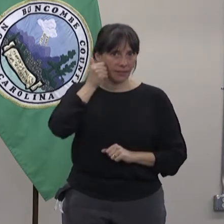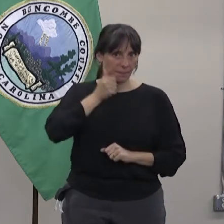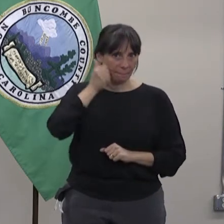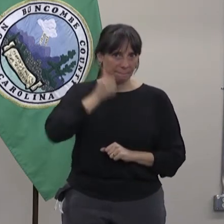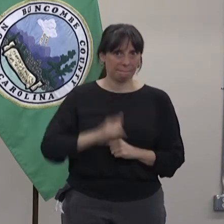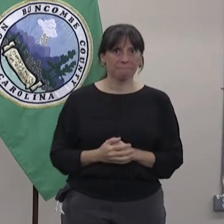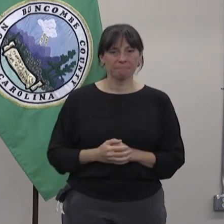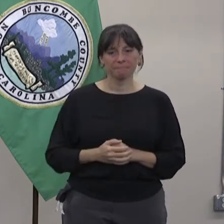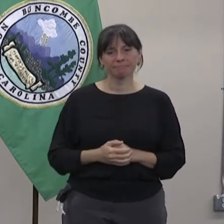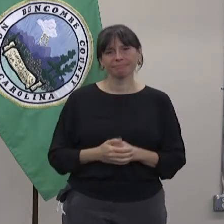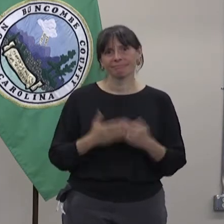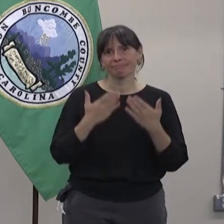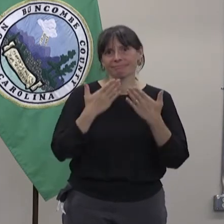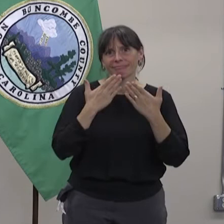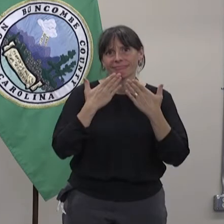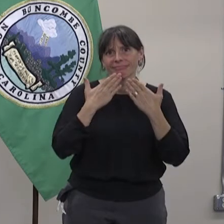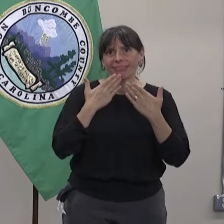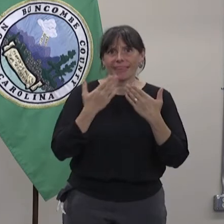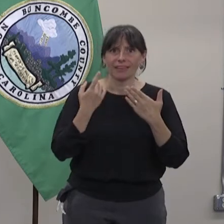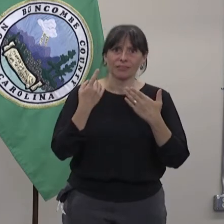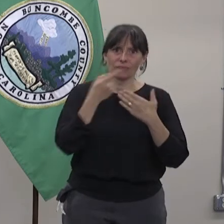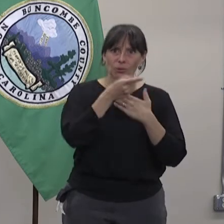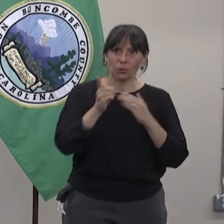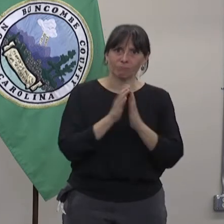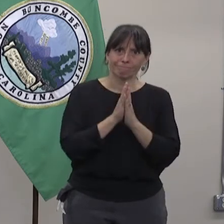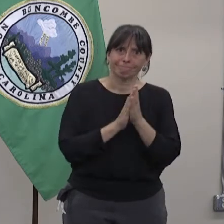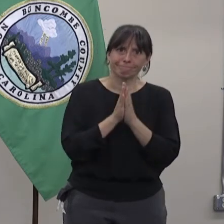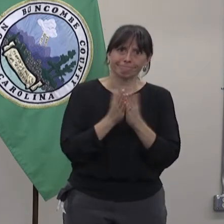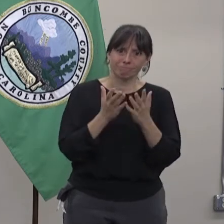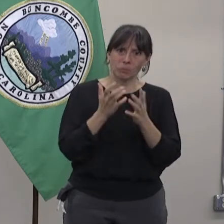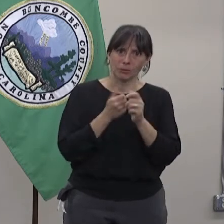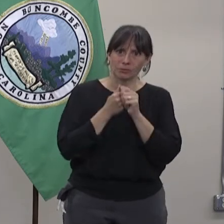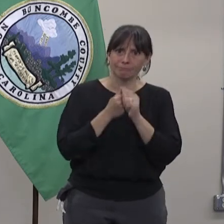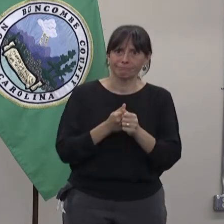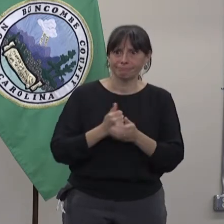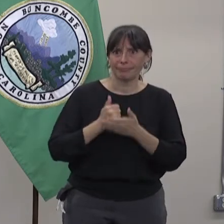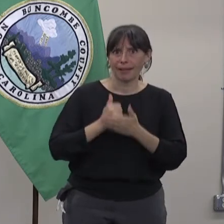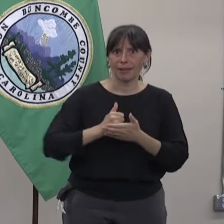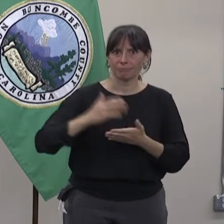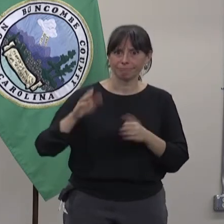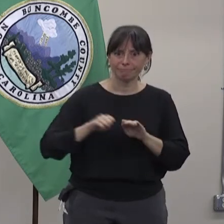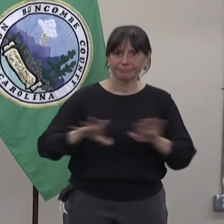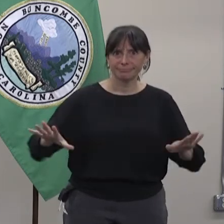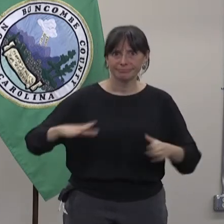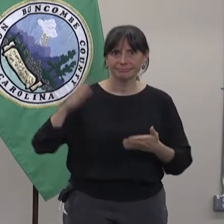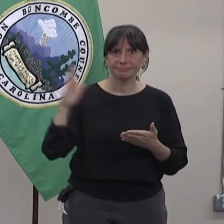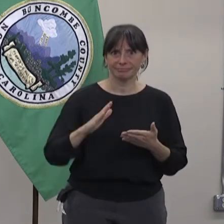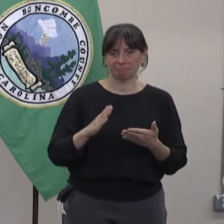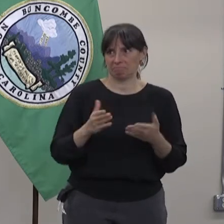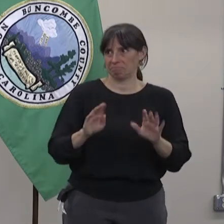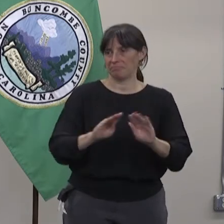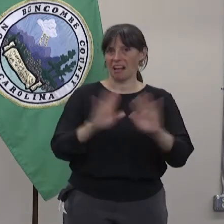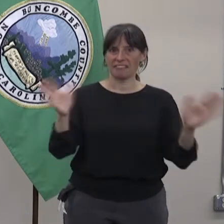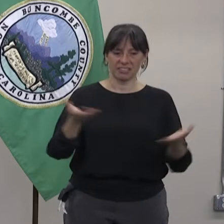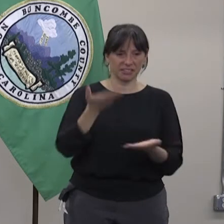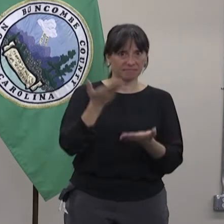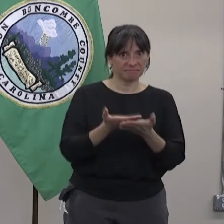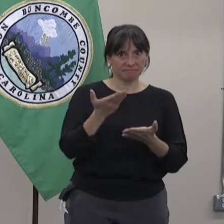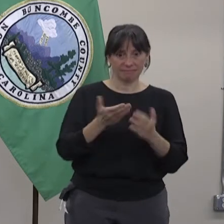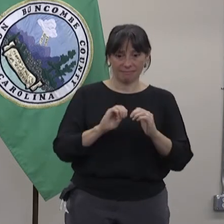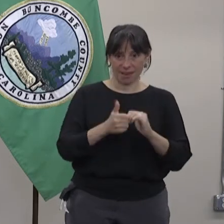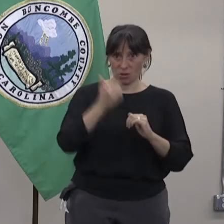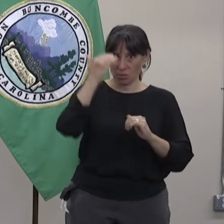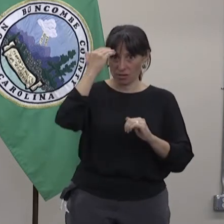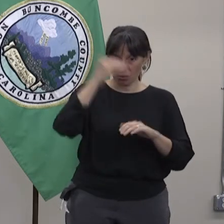Thank you so much for your commitment to slowing the spread of COVID-19 in our community. We see that commitment in our indicators and want you